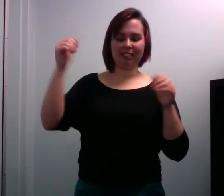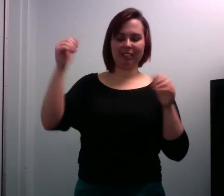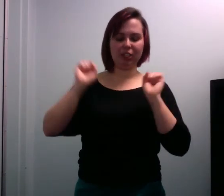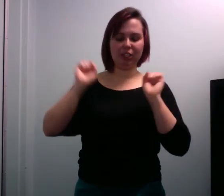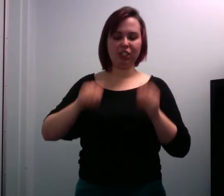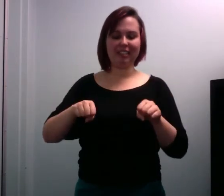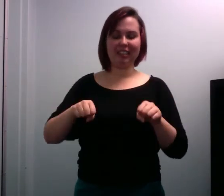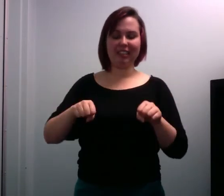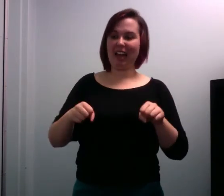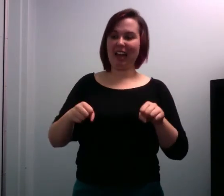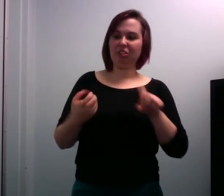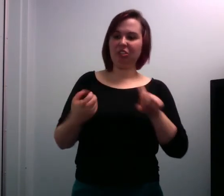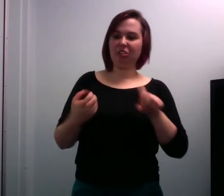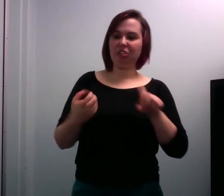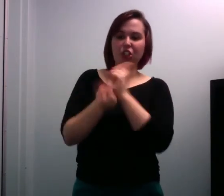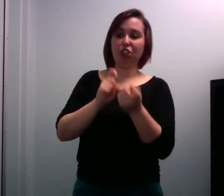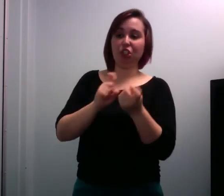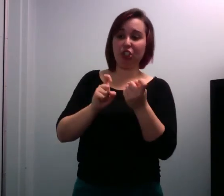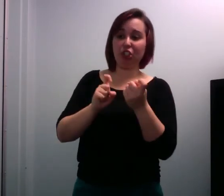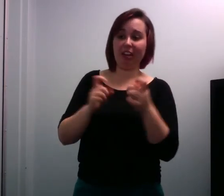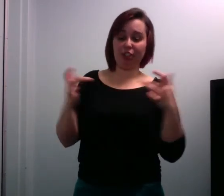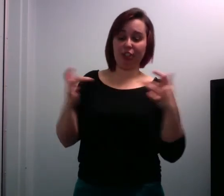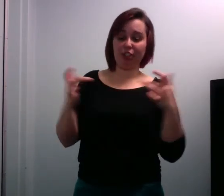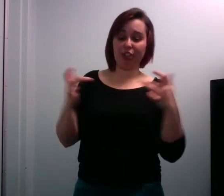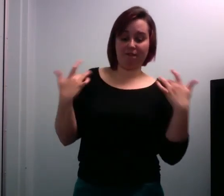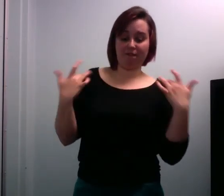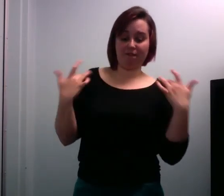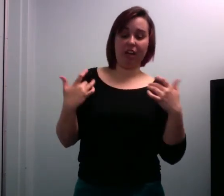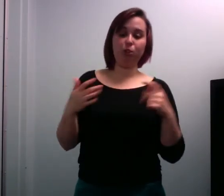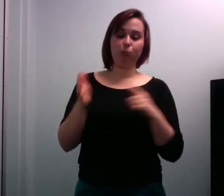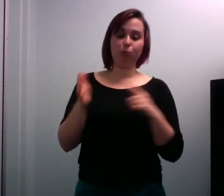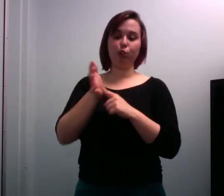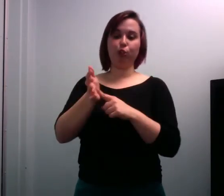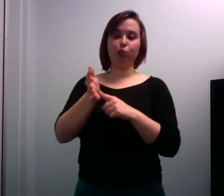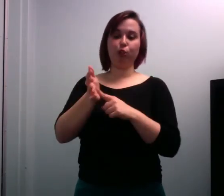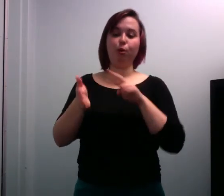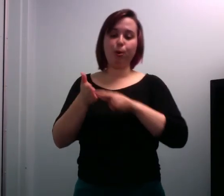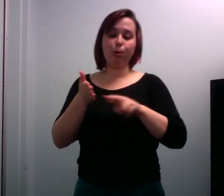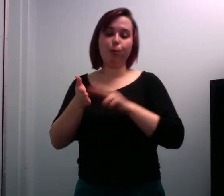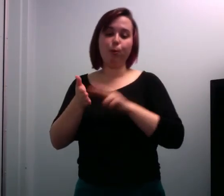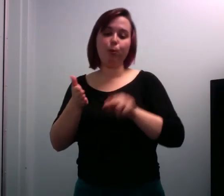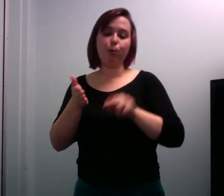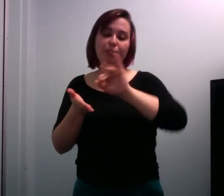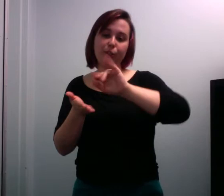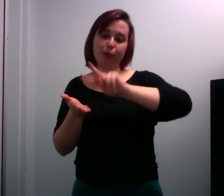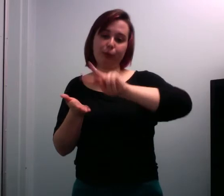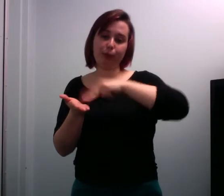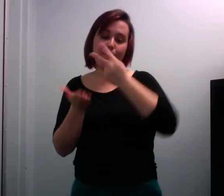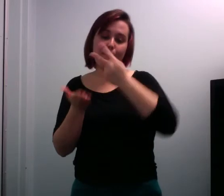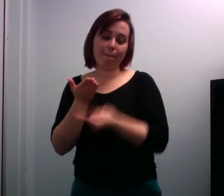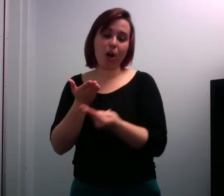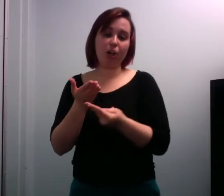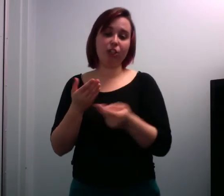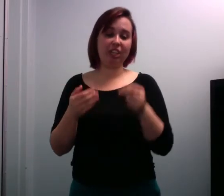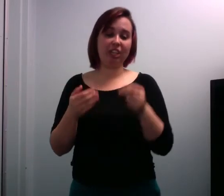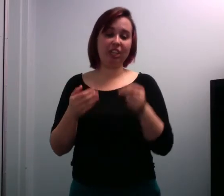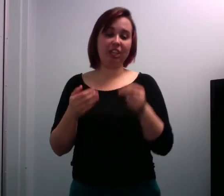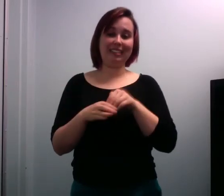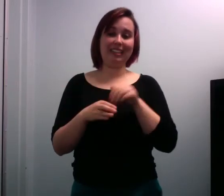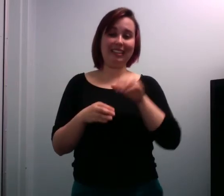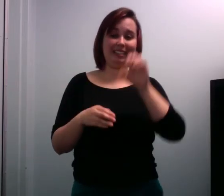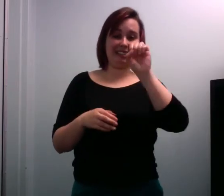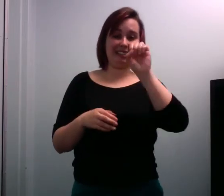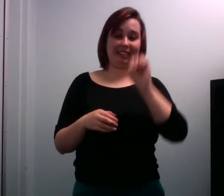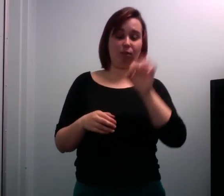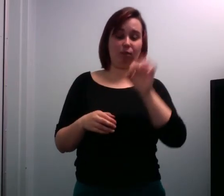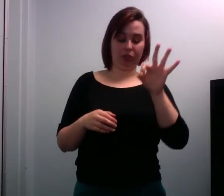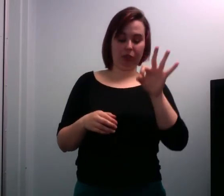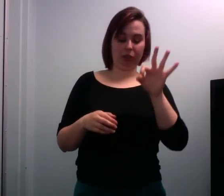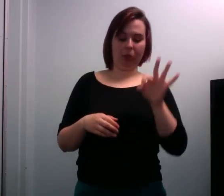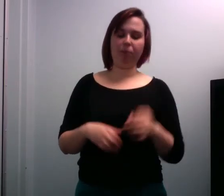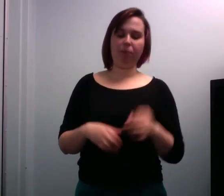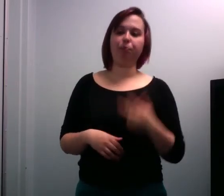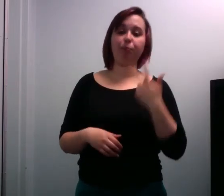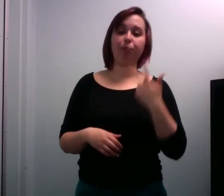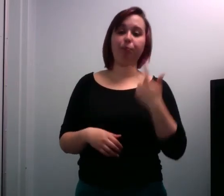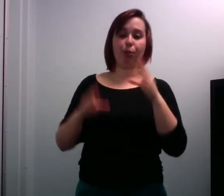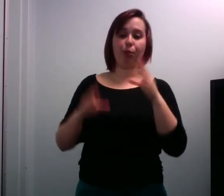San Francisco. 3 teachers had been brought into the principal's office and told, "You 3 teachers are the